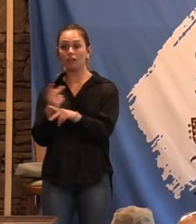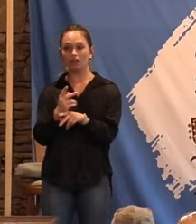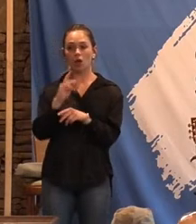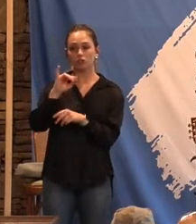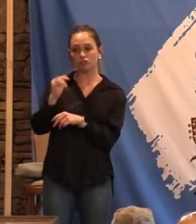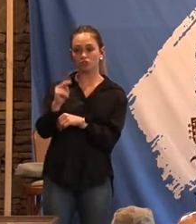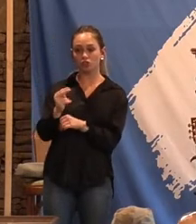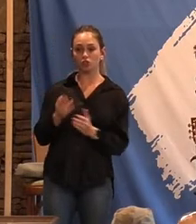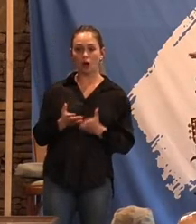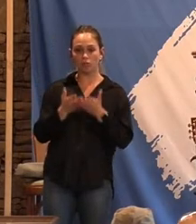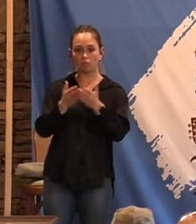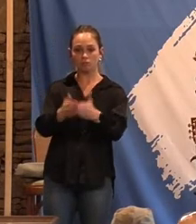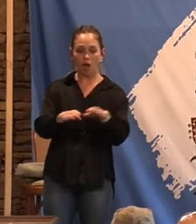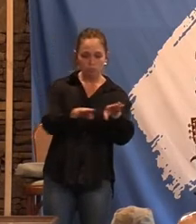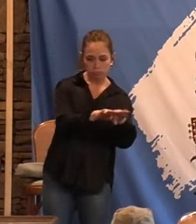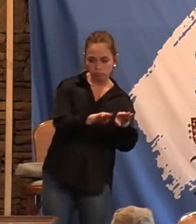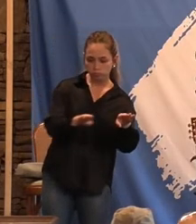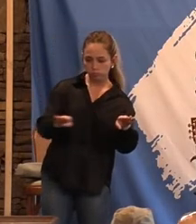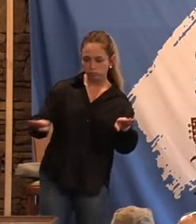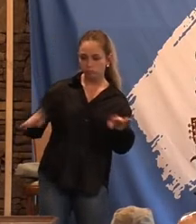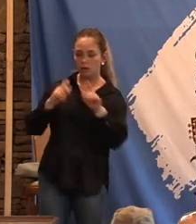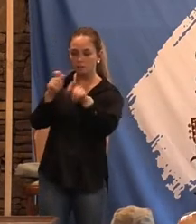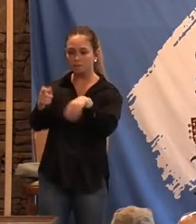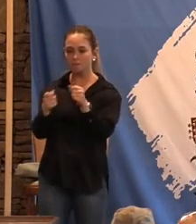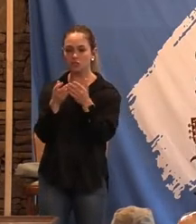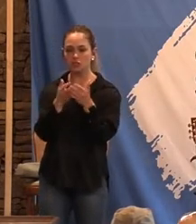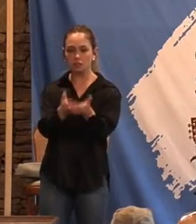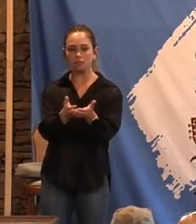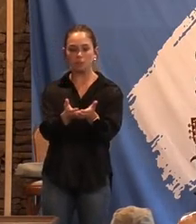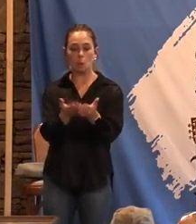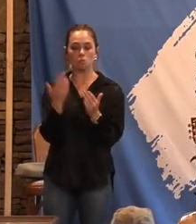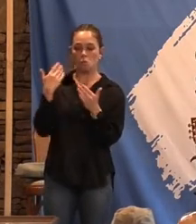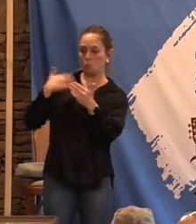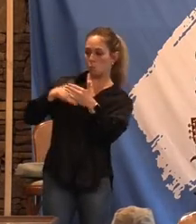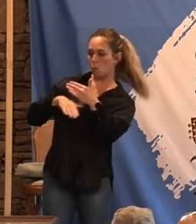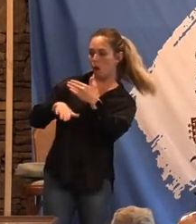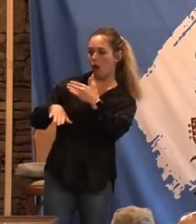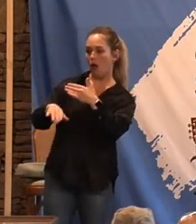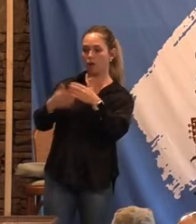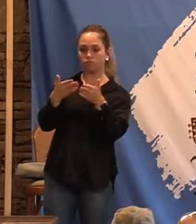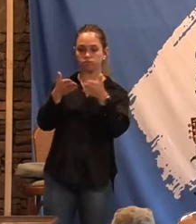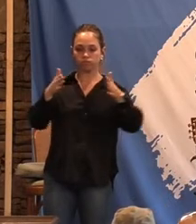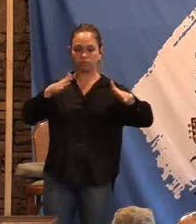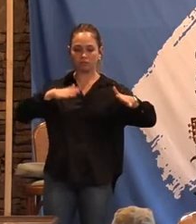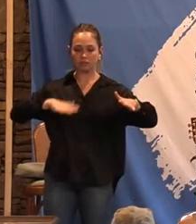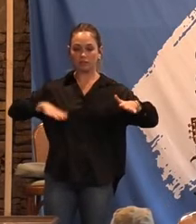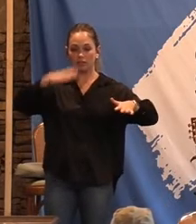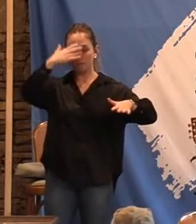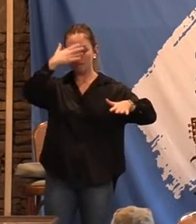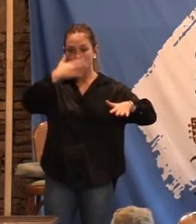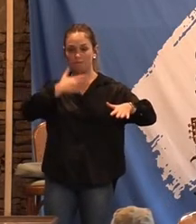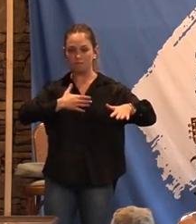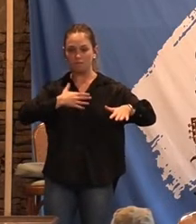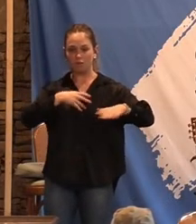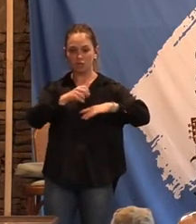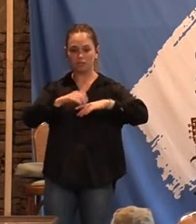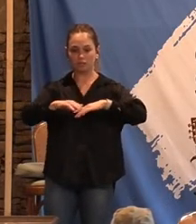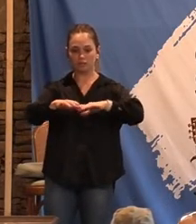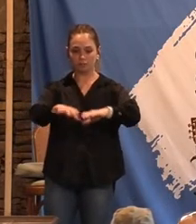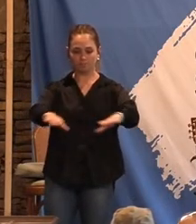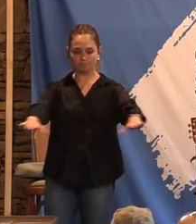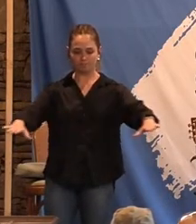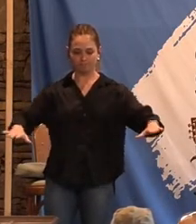this big flat-bottom fishing boat. And they brought it right into the sanctuary, had it up front in front of the very first